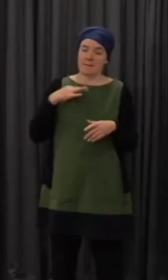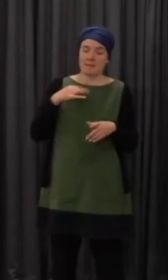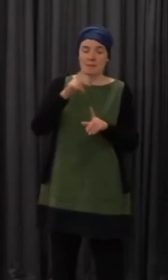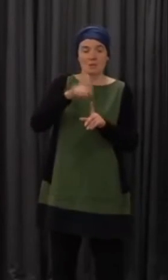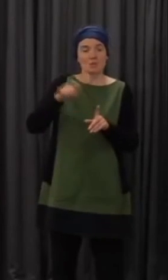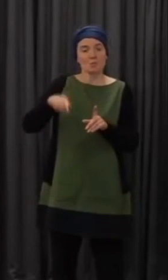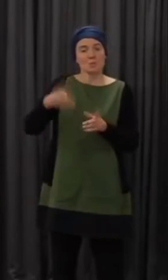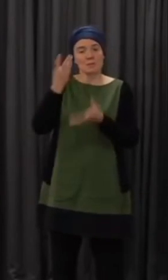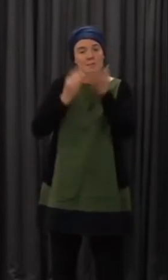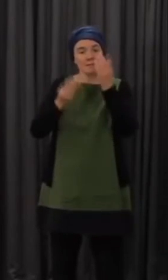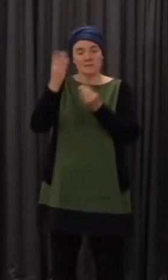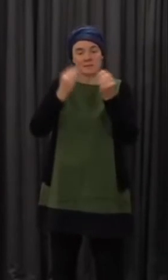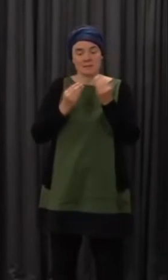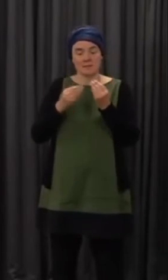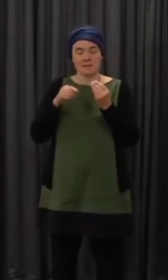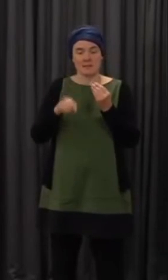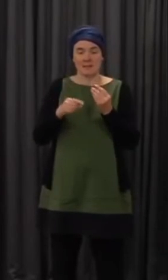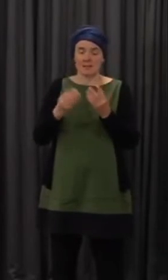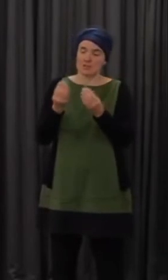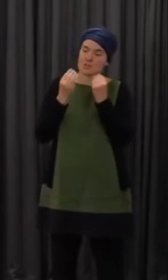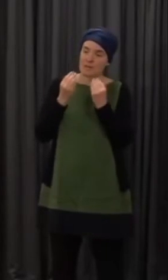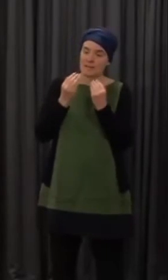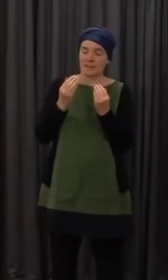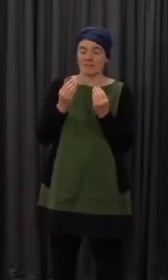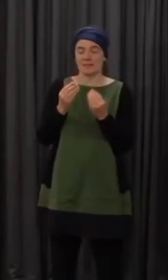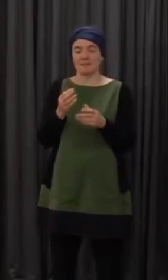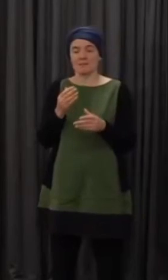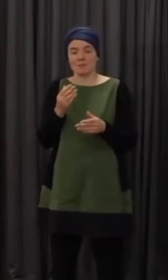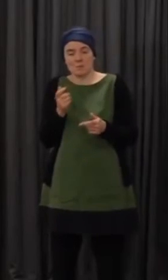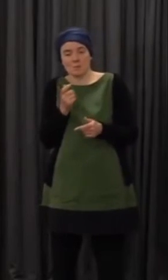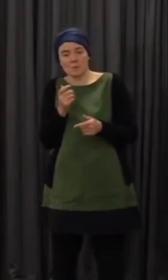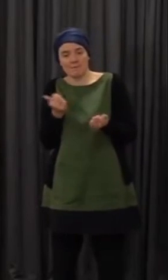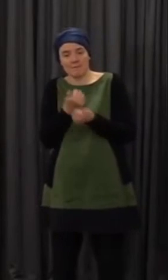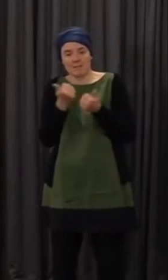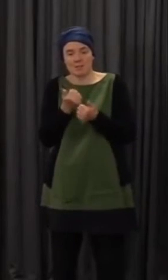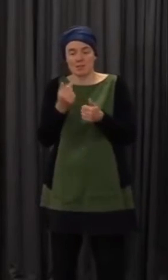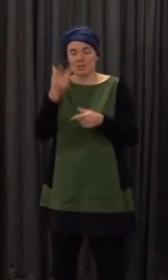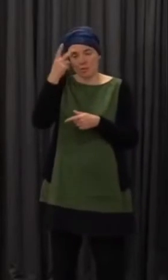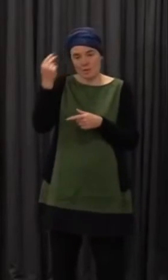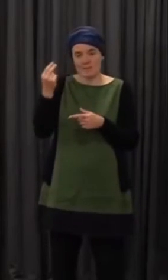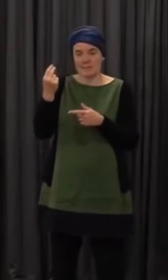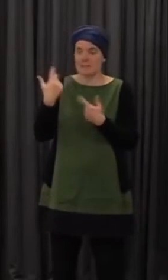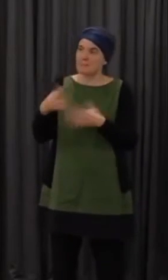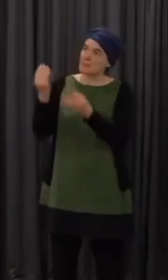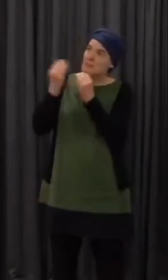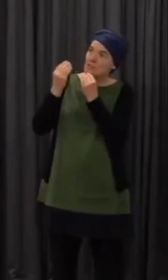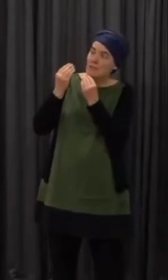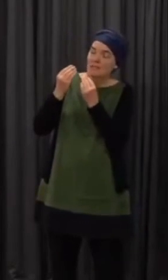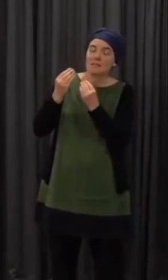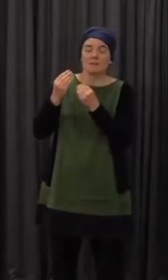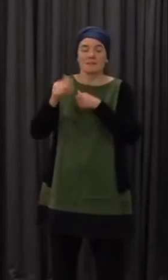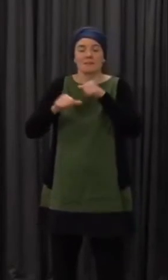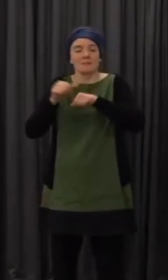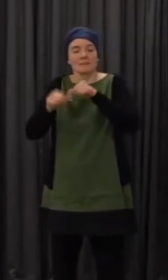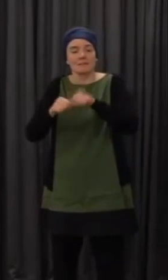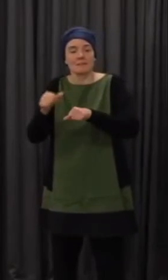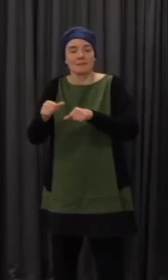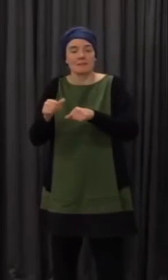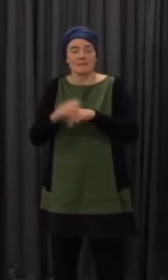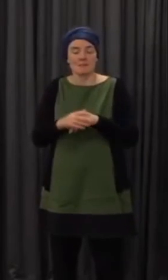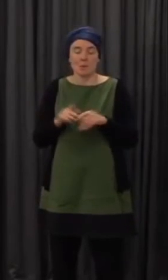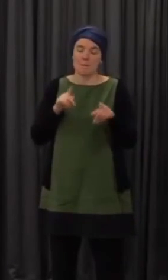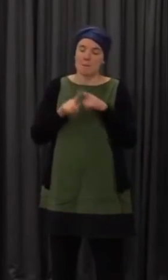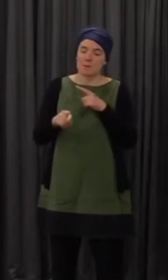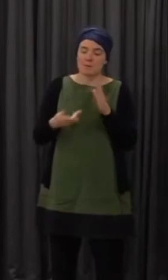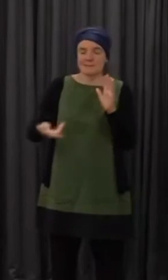completing their training, nurses who are going through the training process. The bulk of the extra help that we